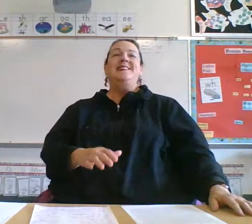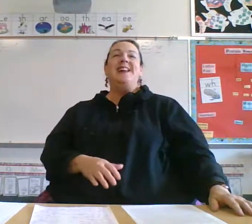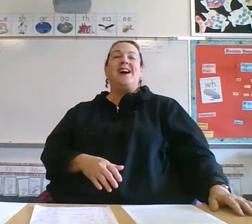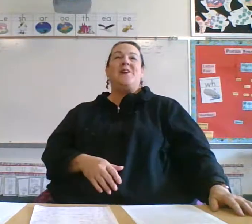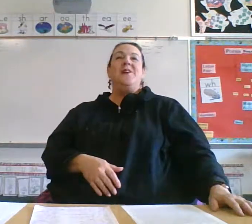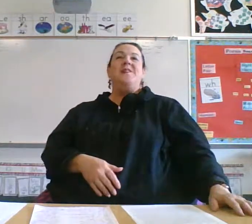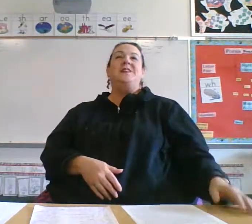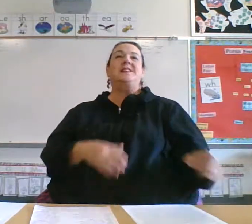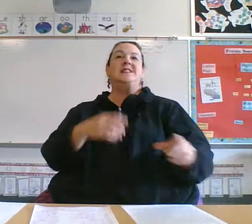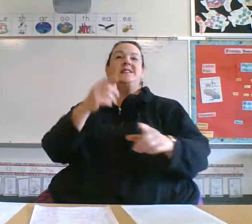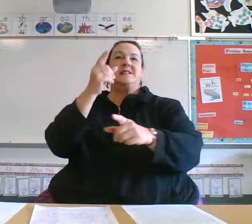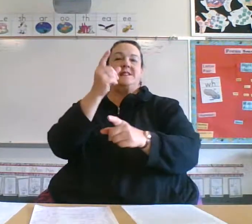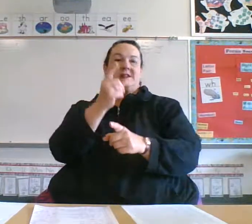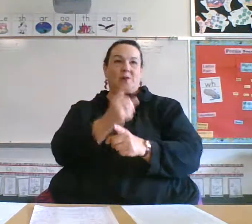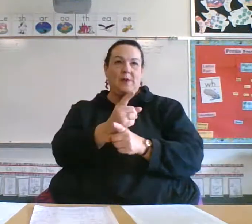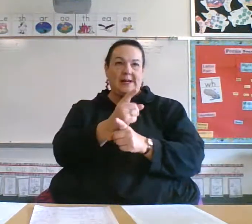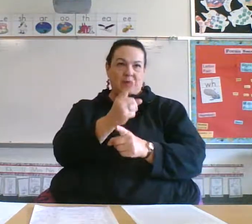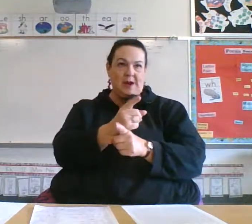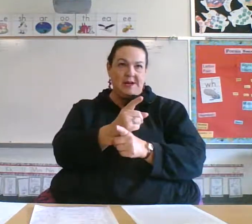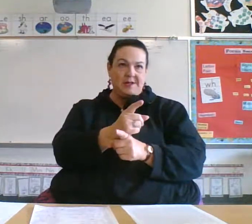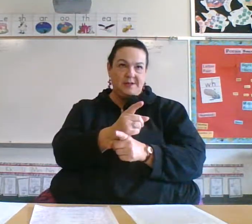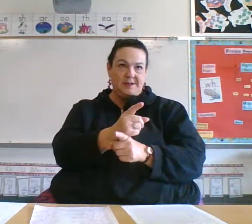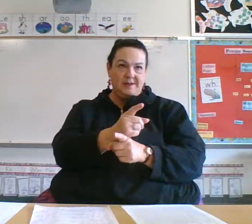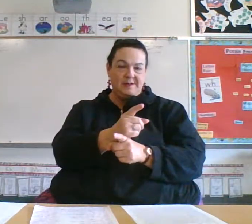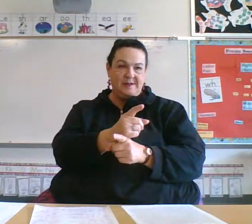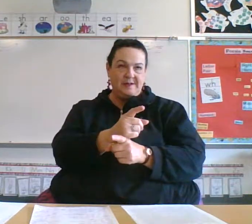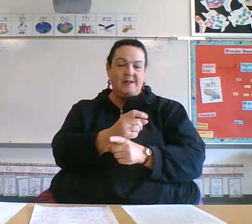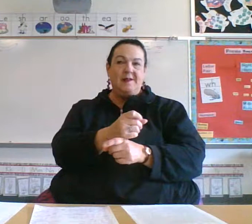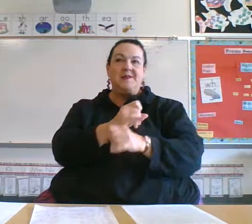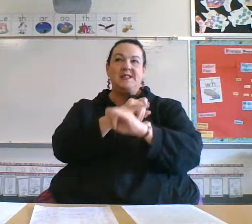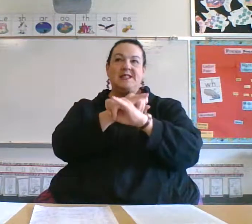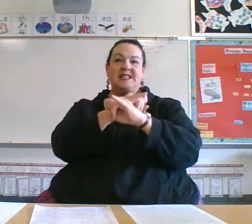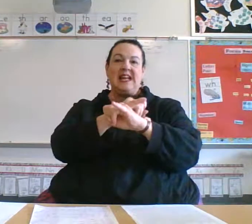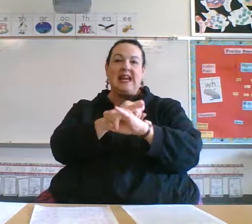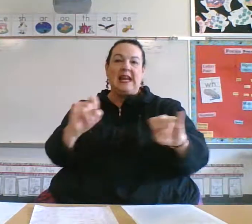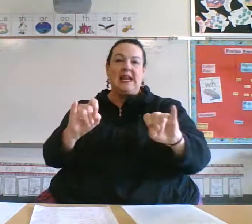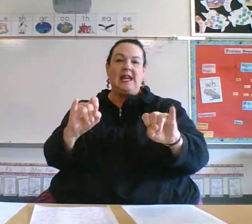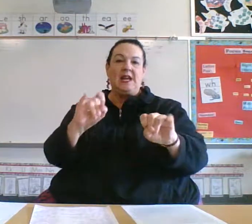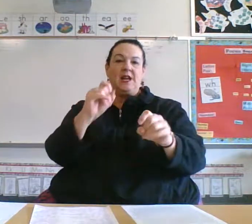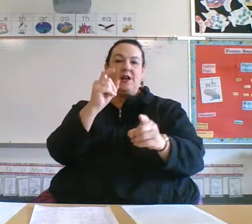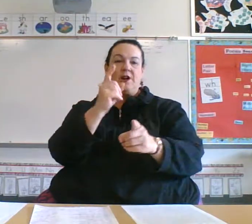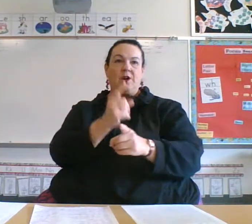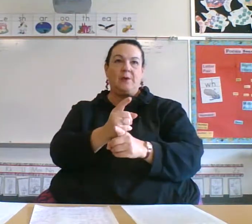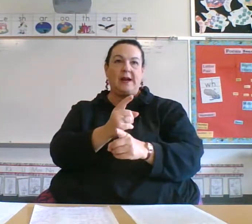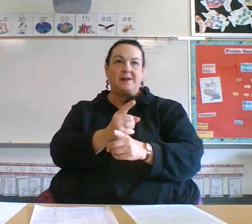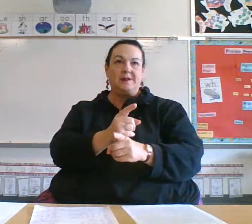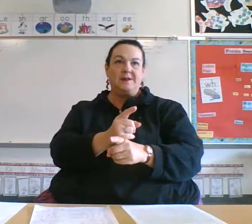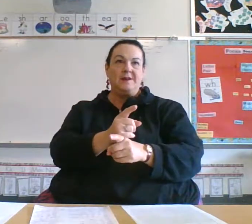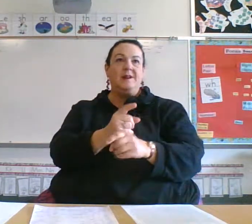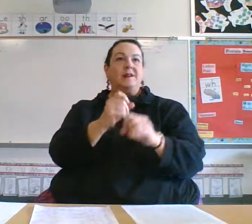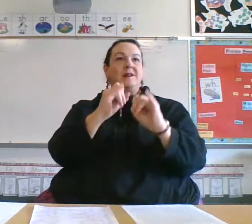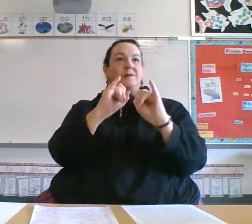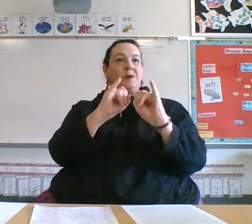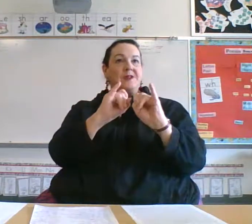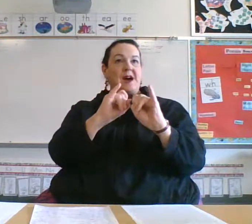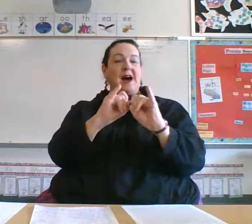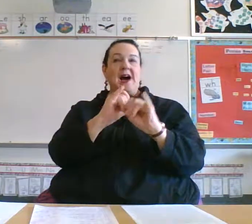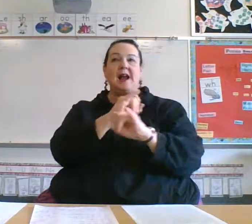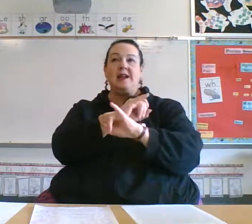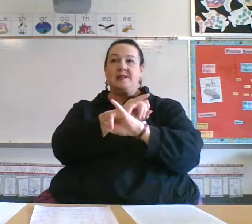Now, this is correct, right? This is incorrect. With an I is that